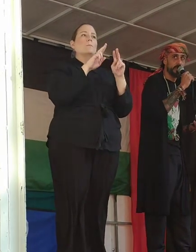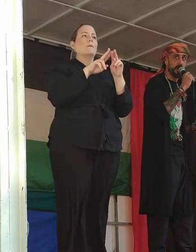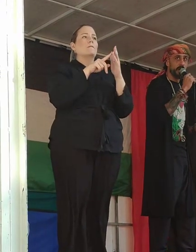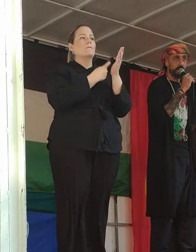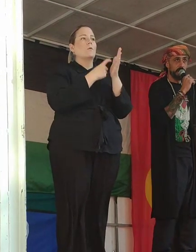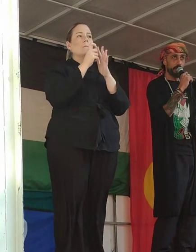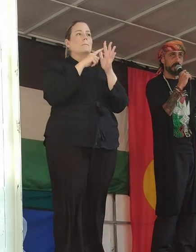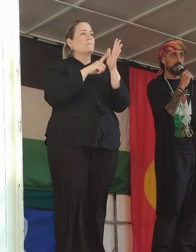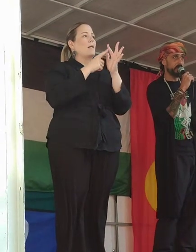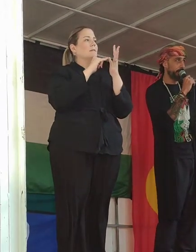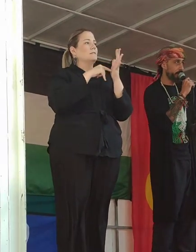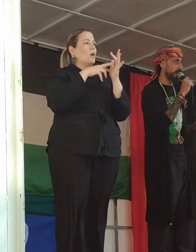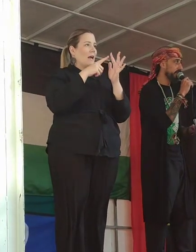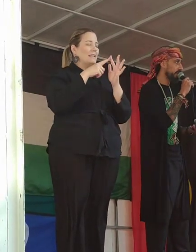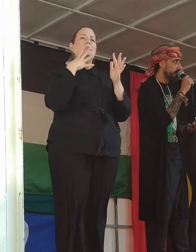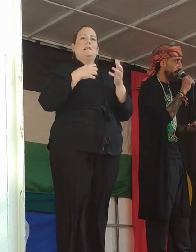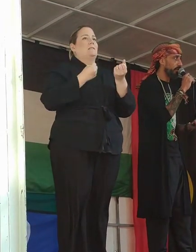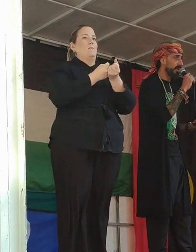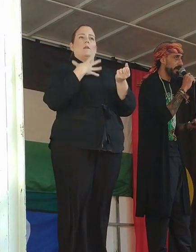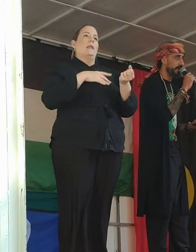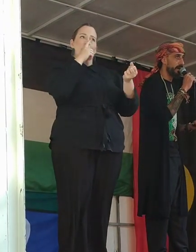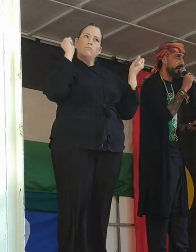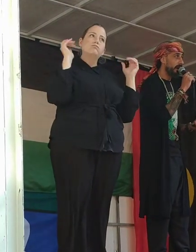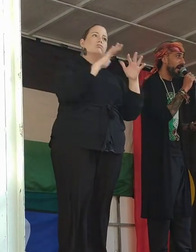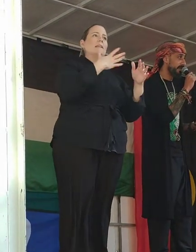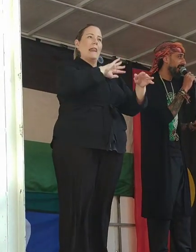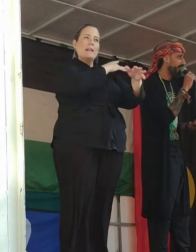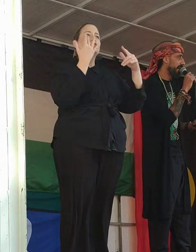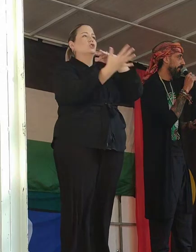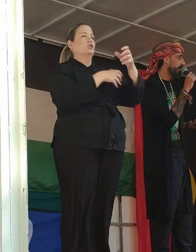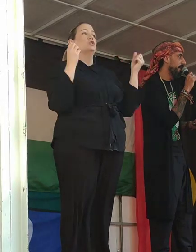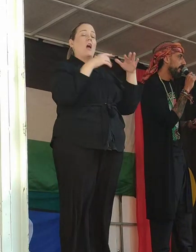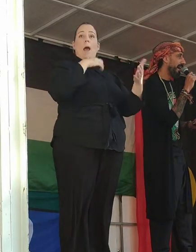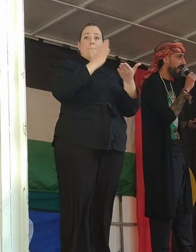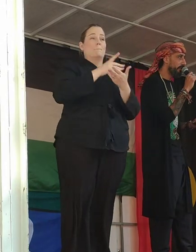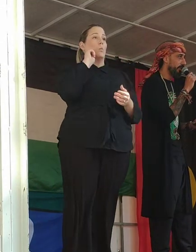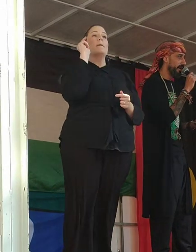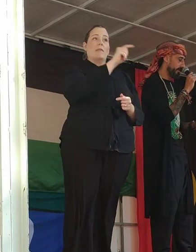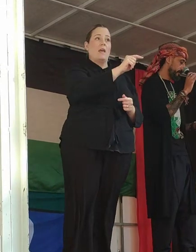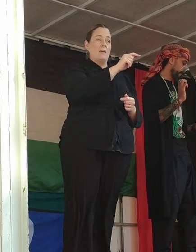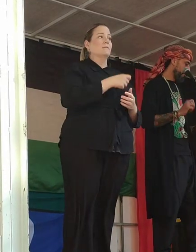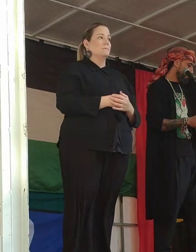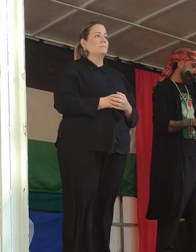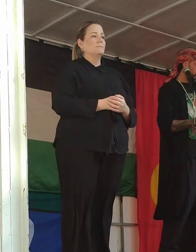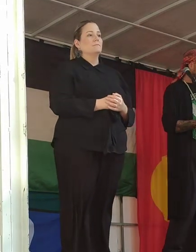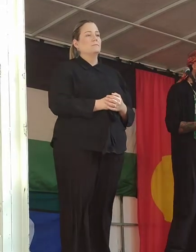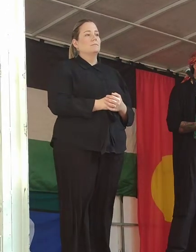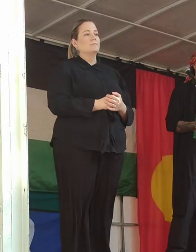and they need support. With numbers, they need support with energy. So let's be there. I'm definitely going to be there and